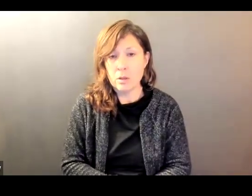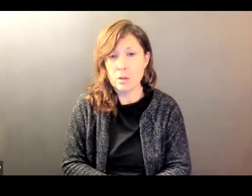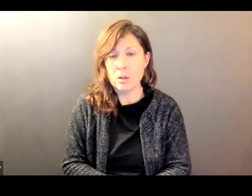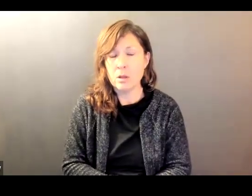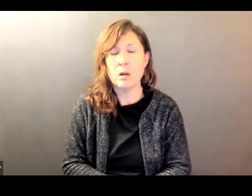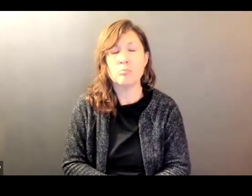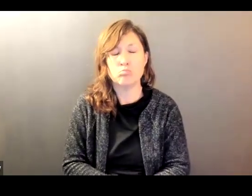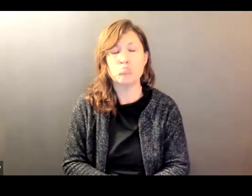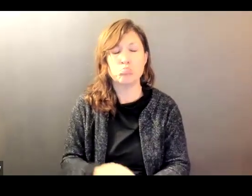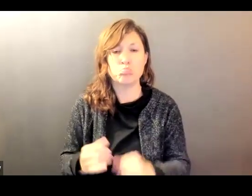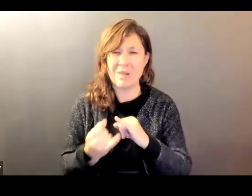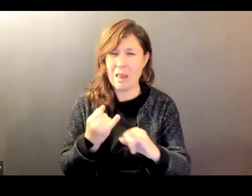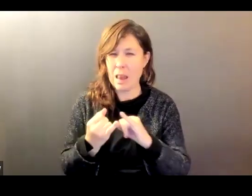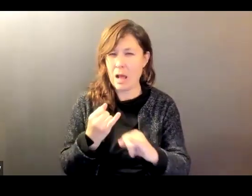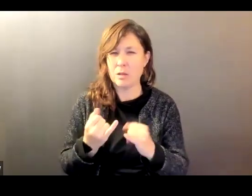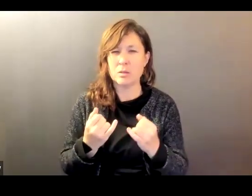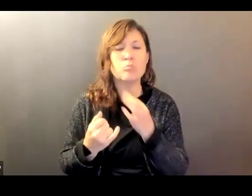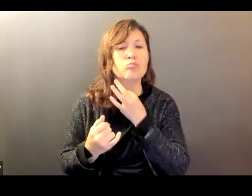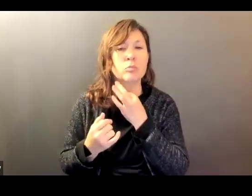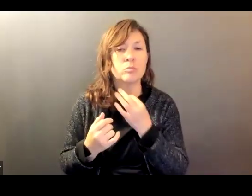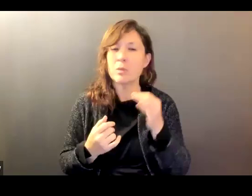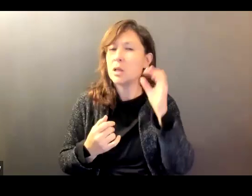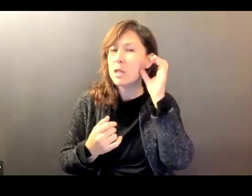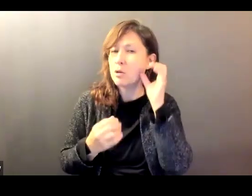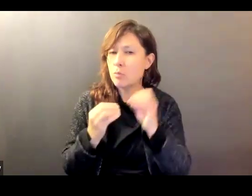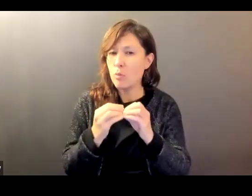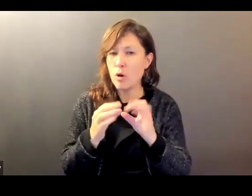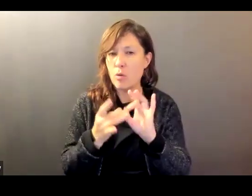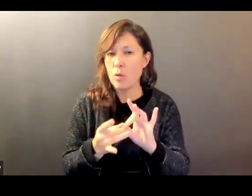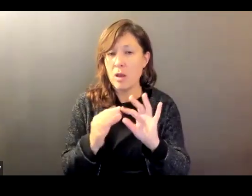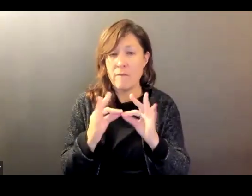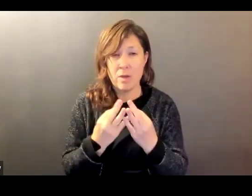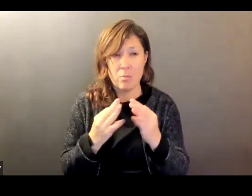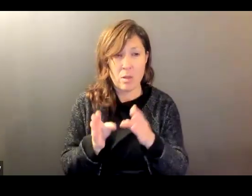about the family plan that's in development in terms of involving